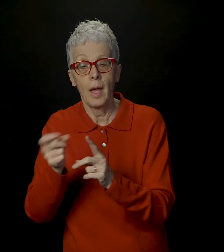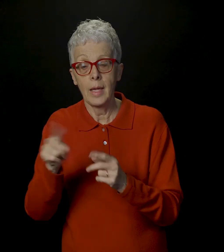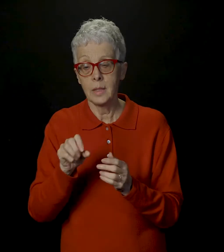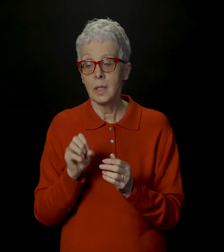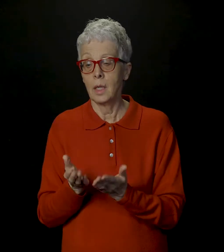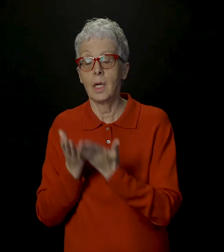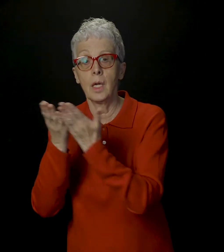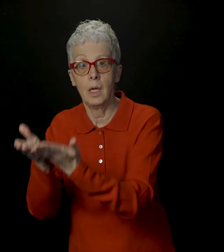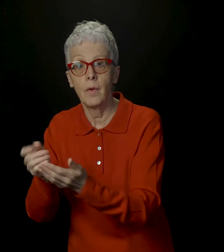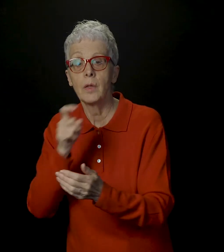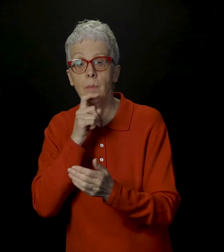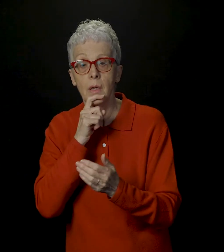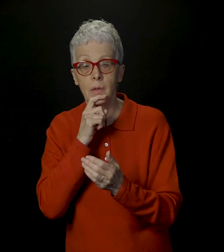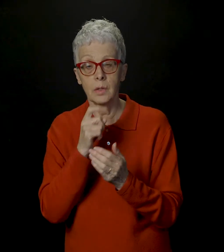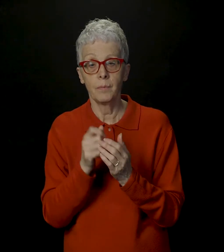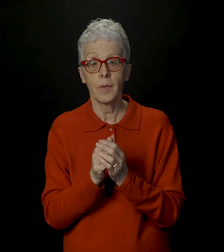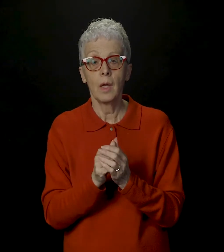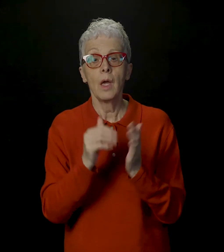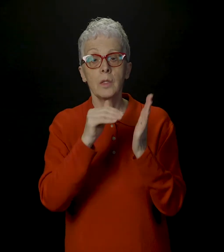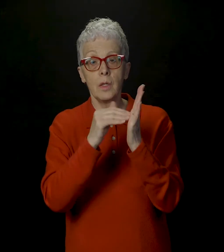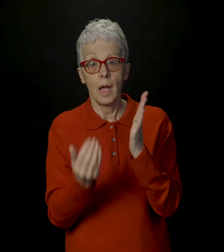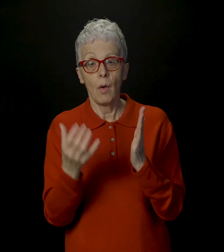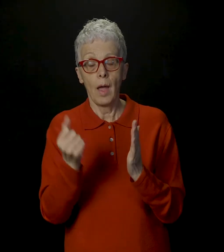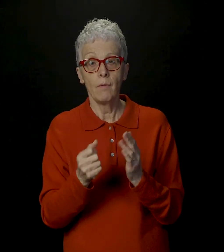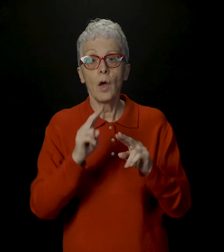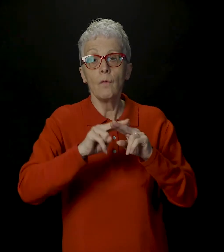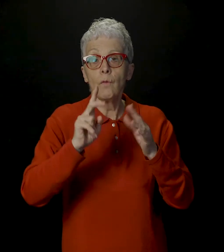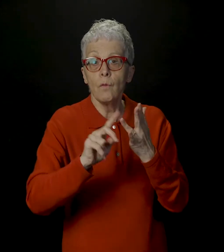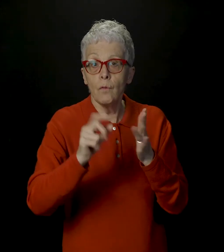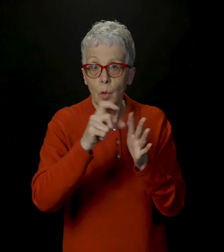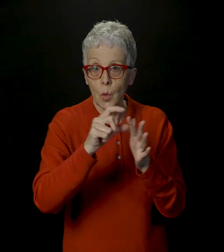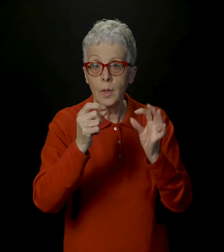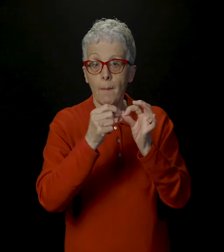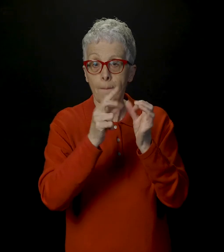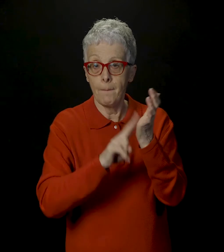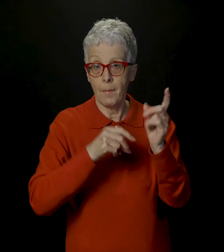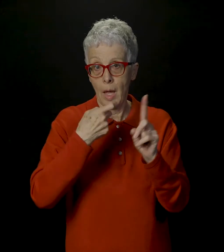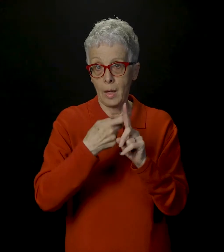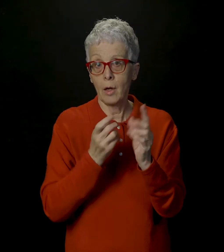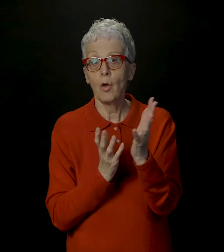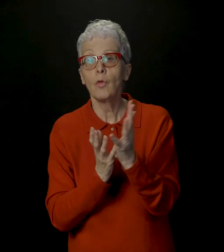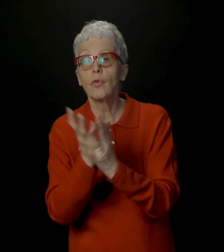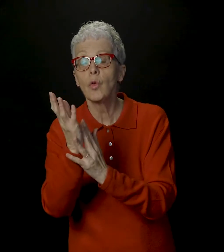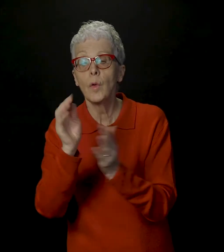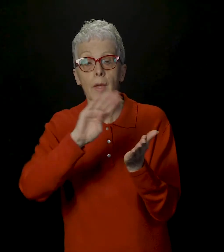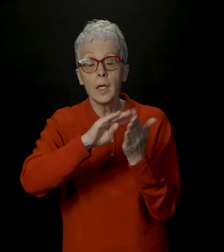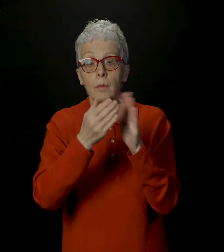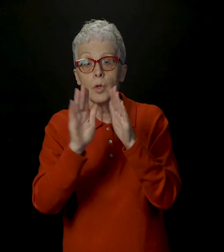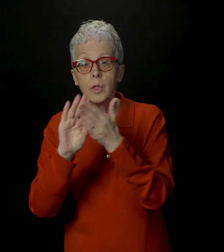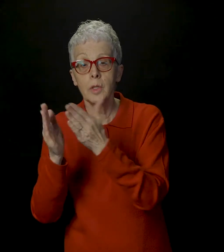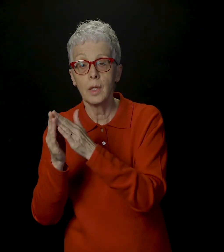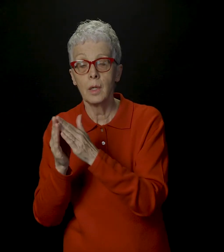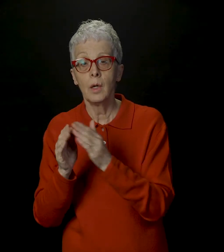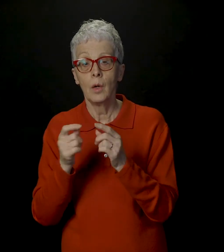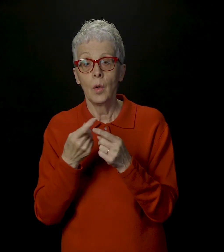Slowly but surely Sort of developed Into what we currently know As our community food bank So through the needs Of the community And that service